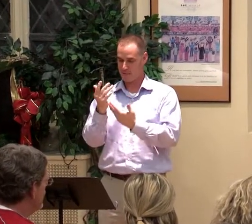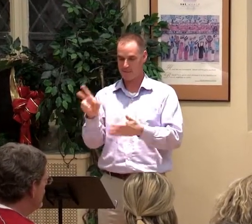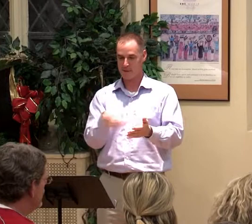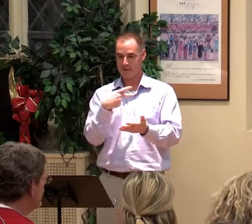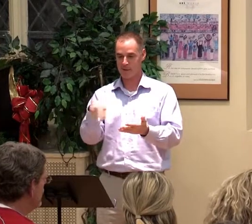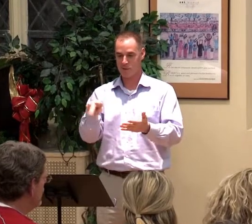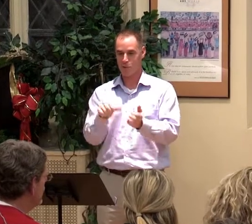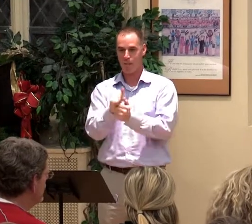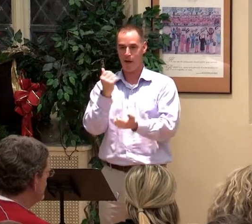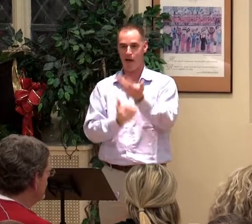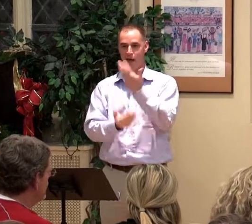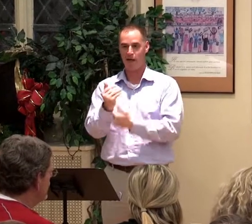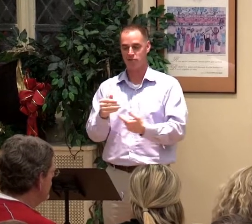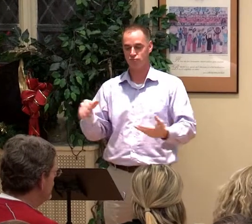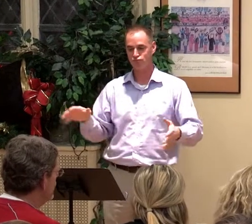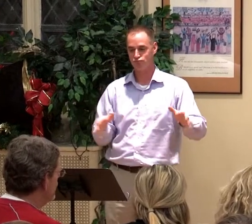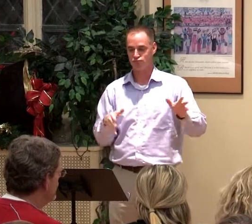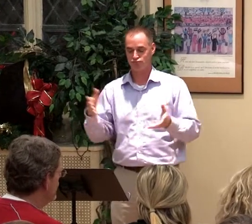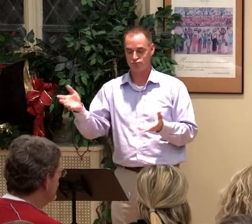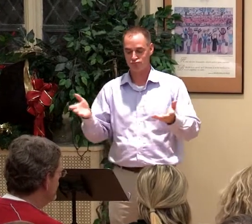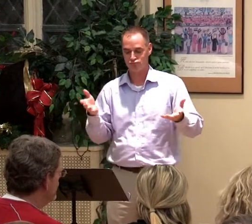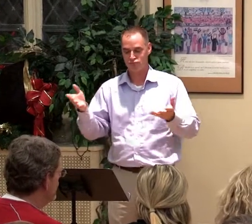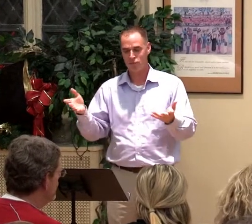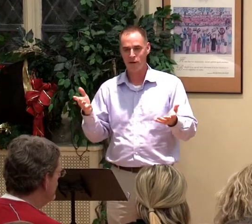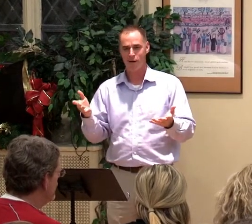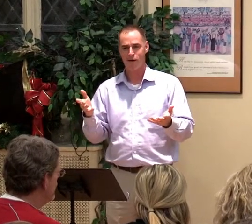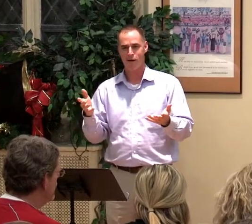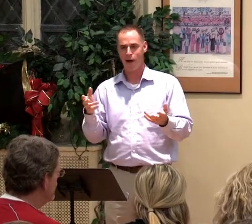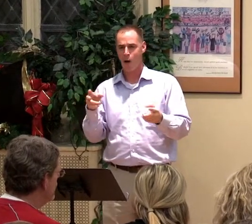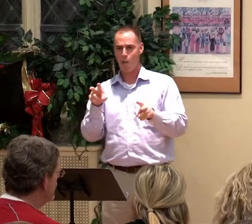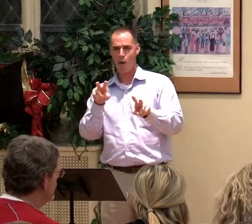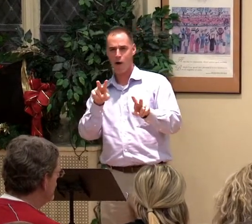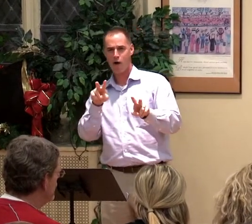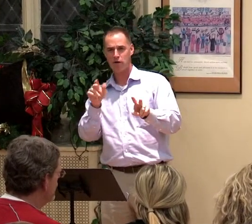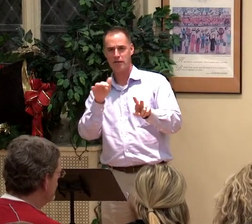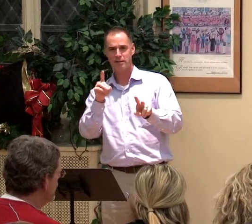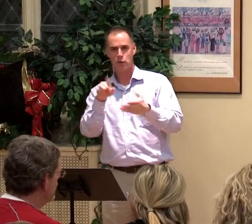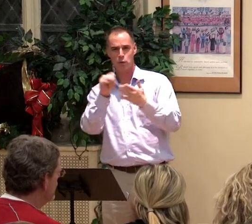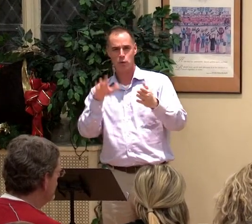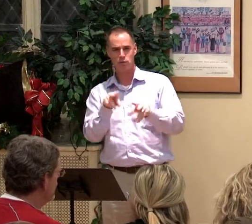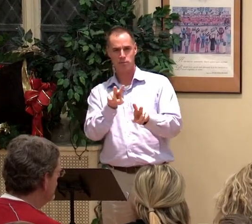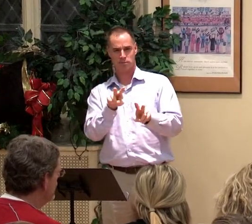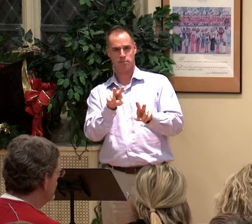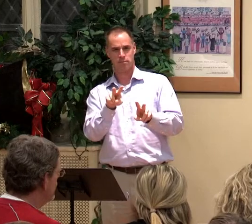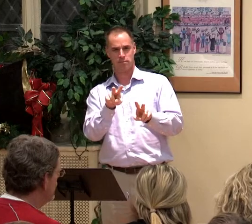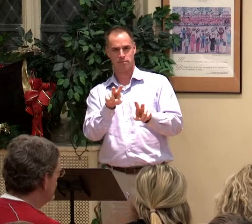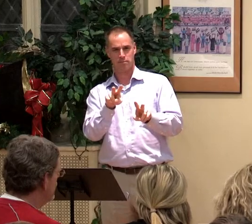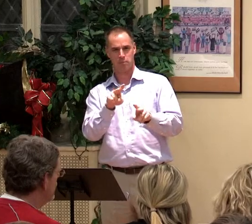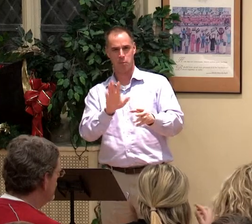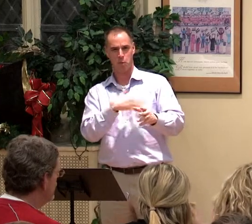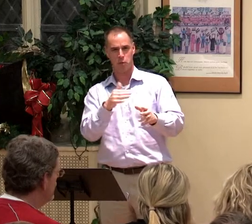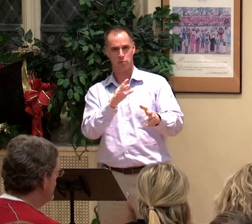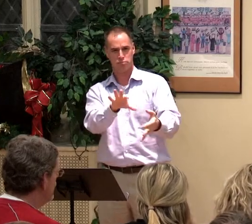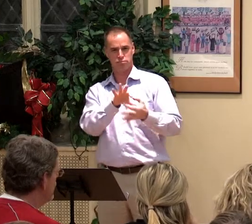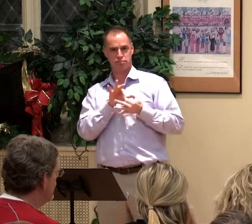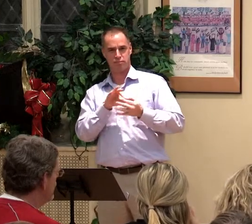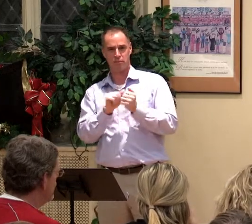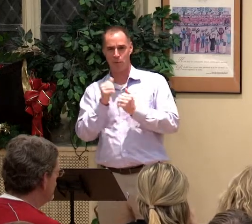was watching you, I was feeling the music in your bodies, and it was beautiful, so thank